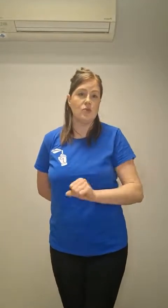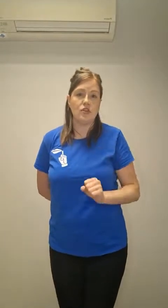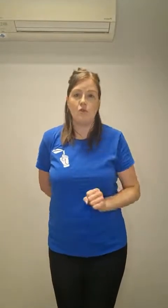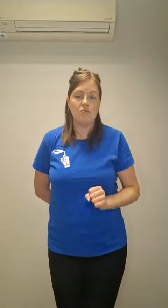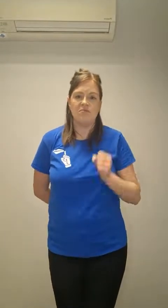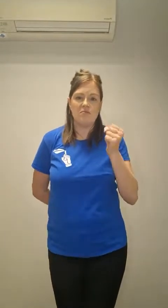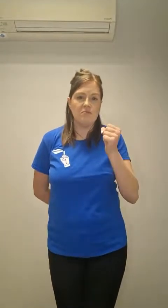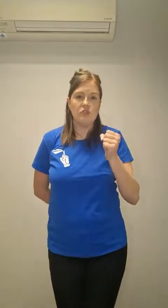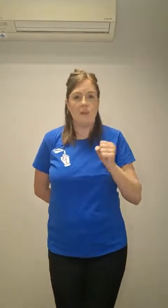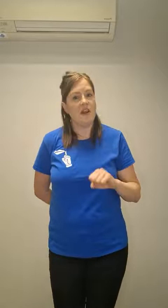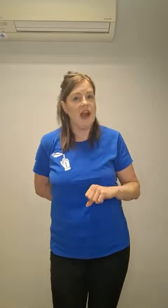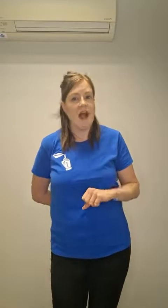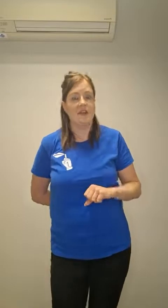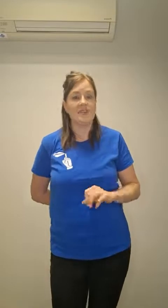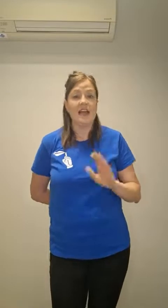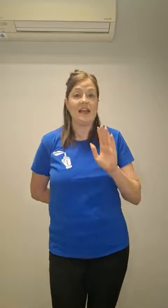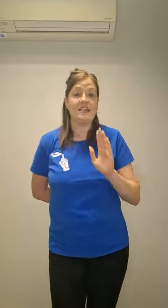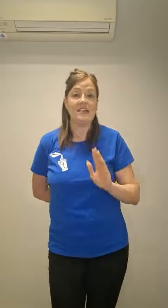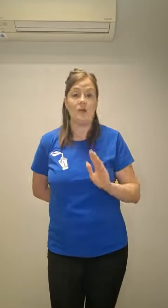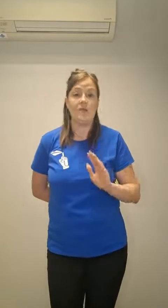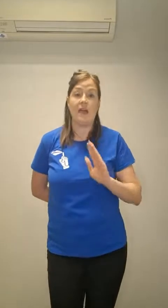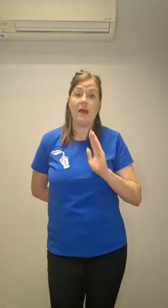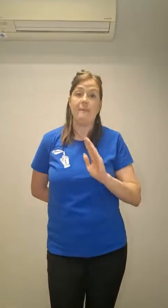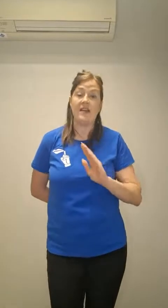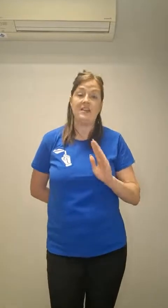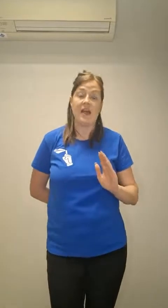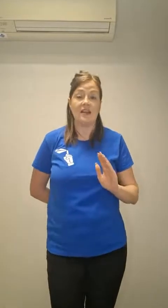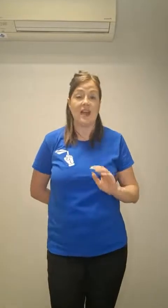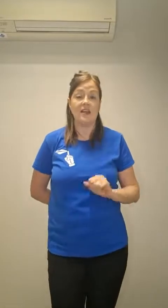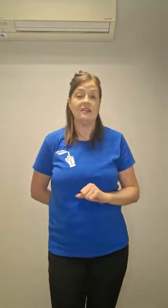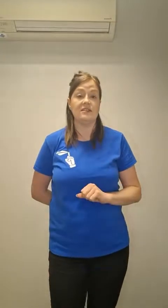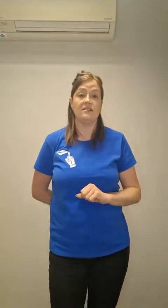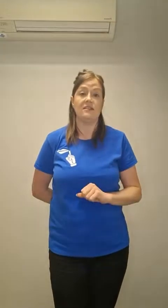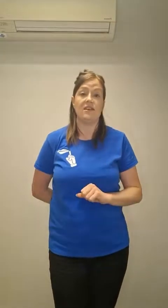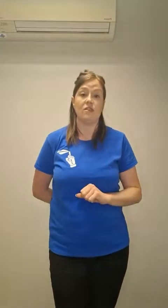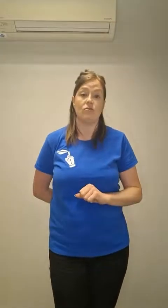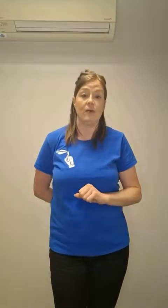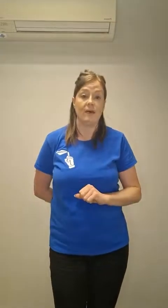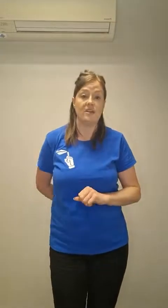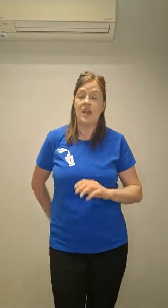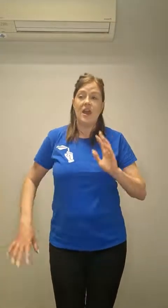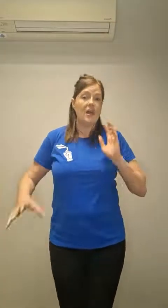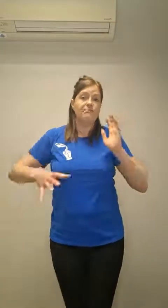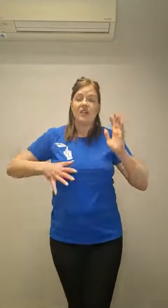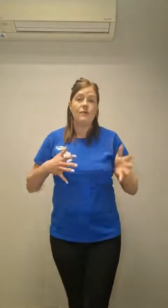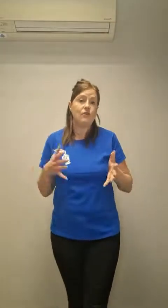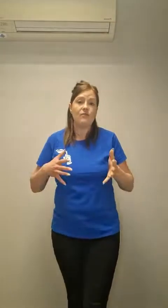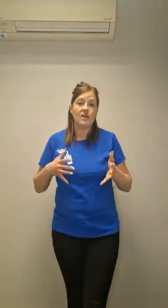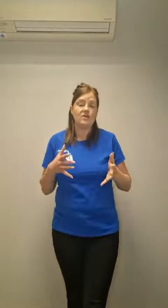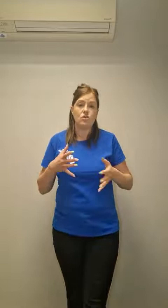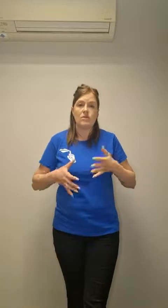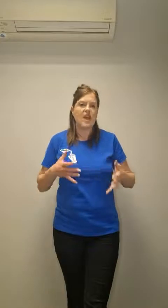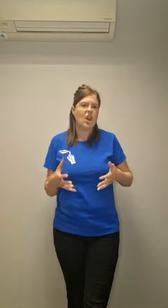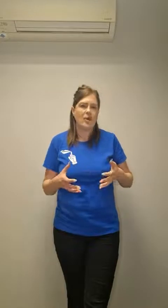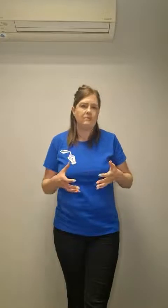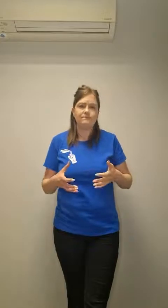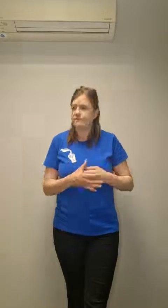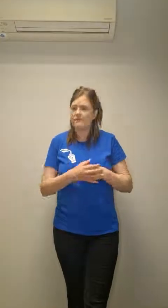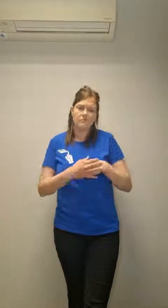go-to dominant hand, and stick with it and maintain that consistency throughout. If you find that you get going and